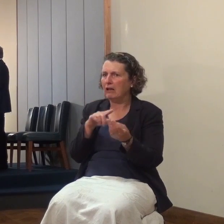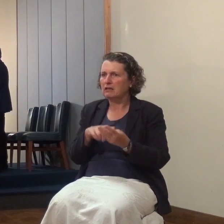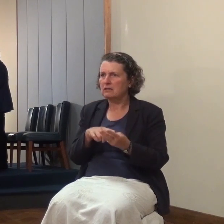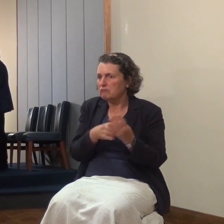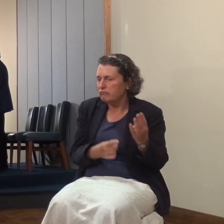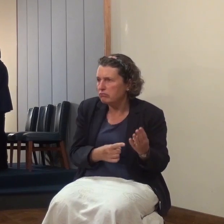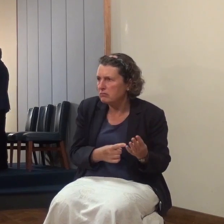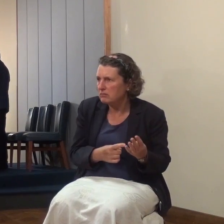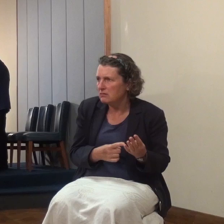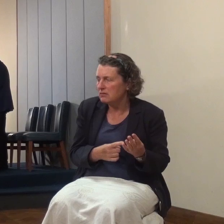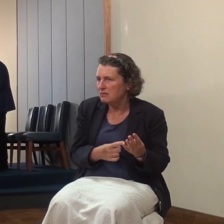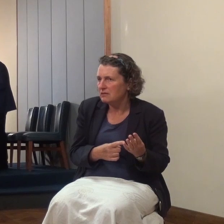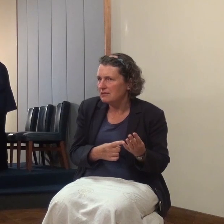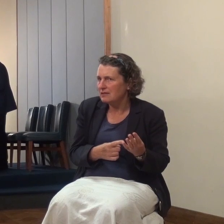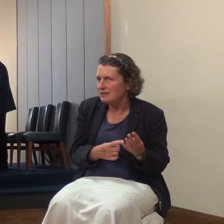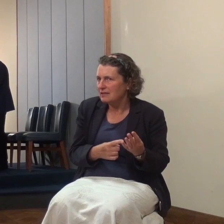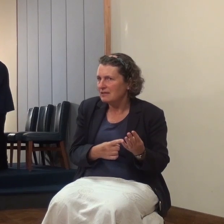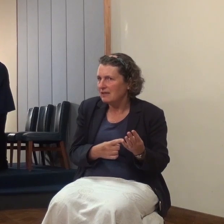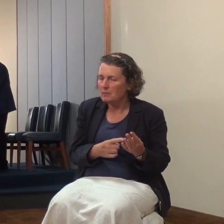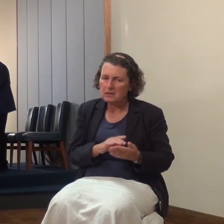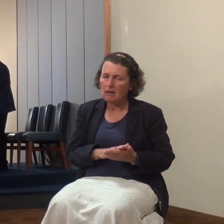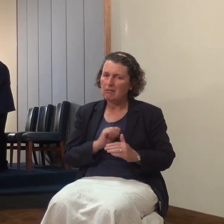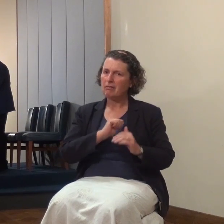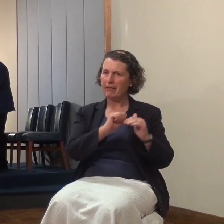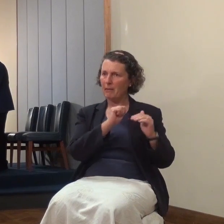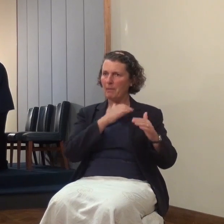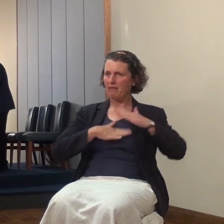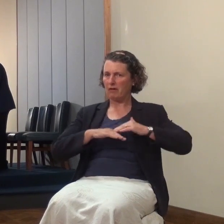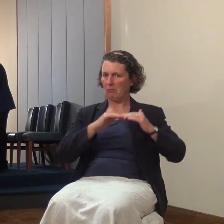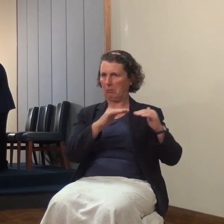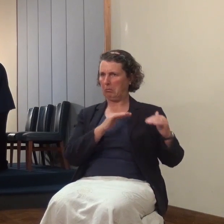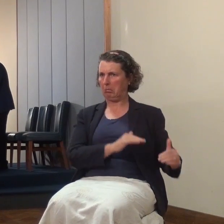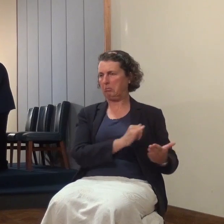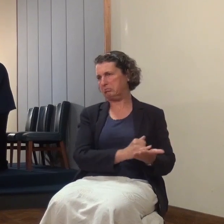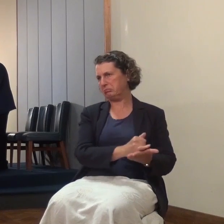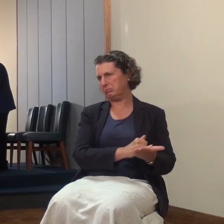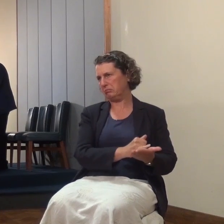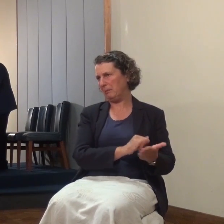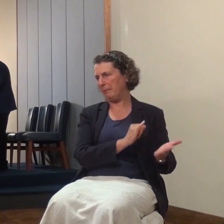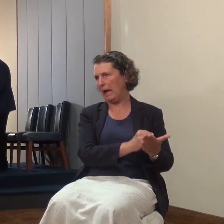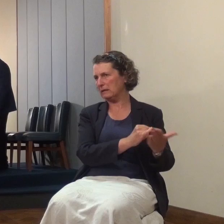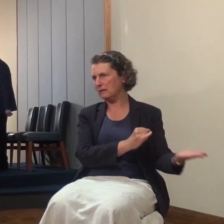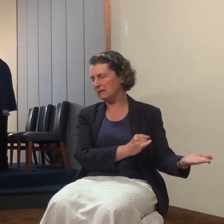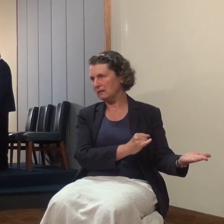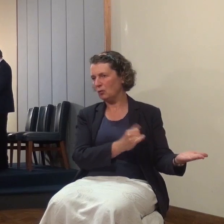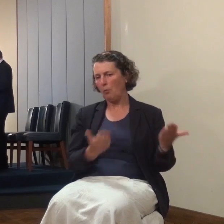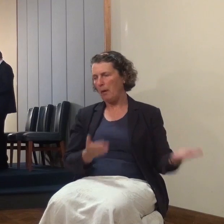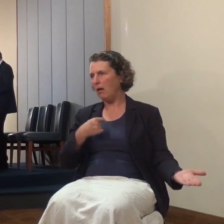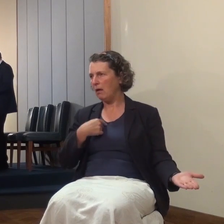by someone with standards totally out of sympathy with their own. So, for these and many